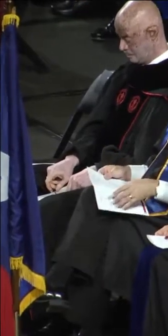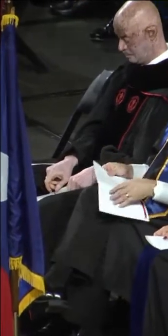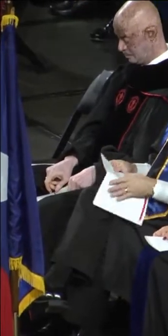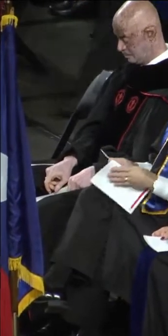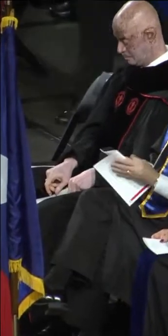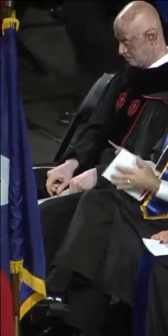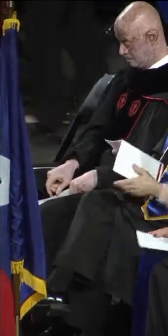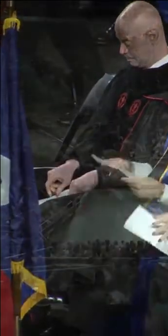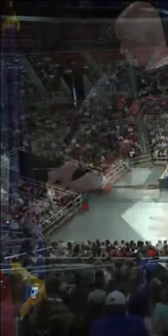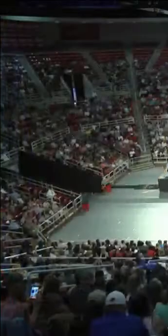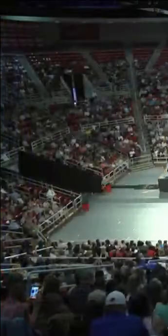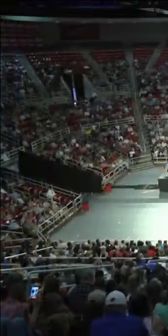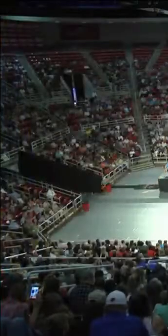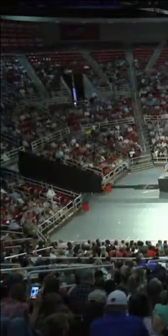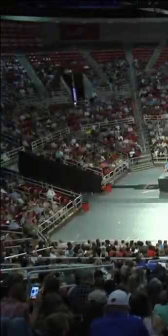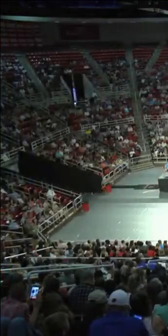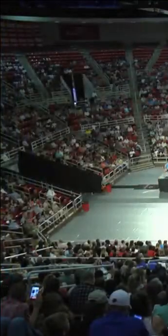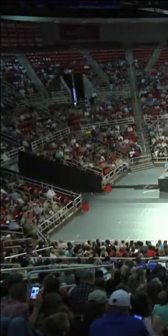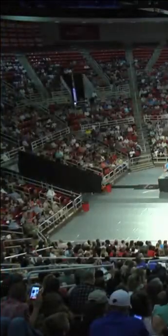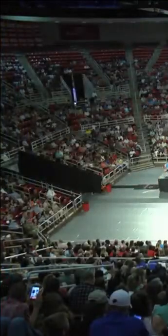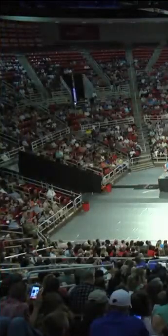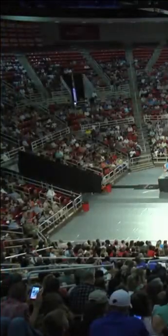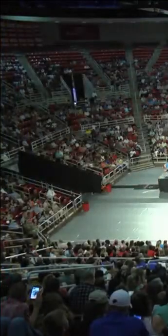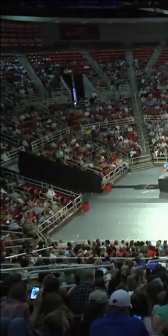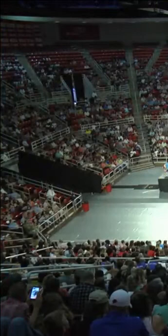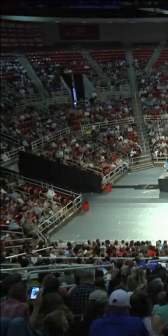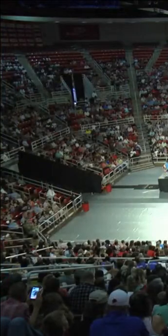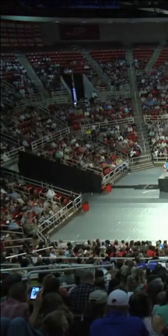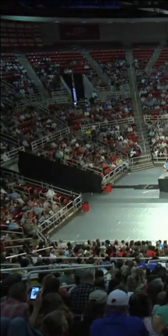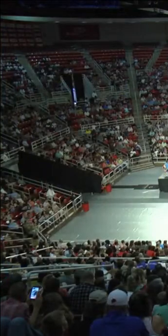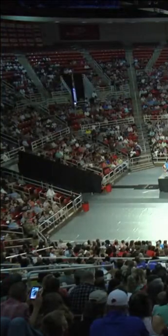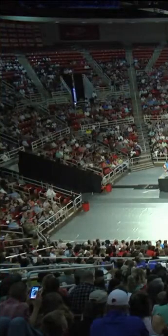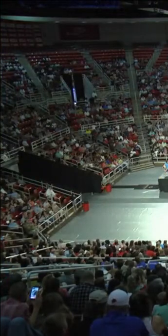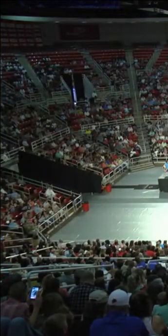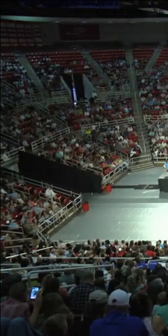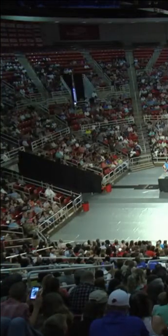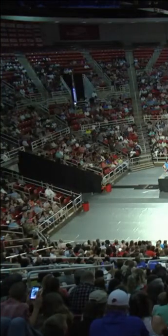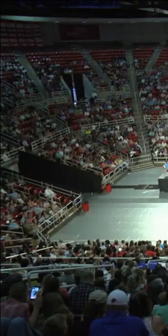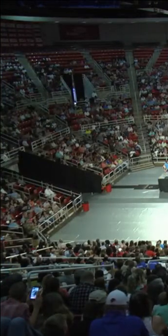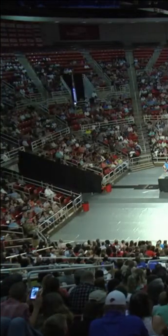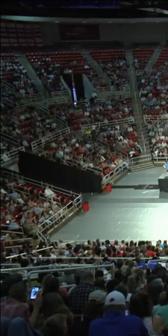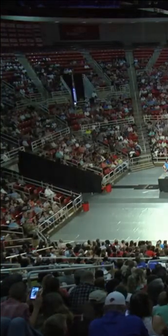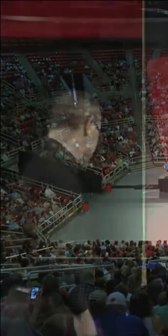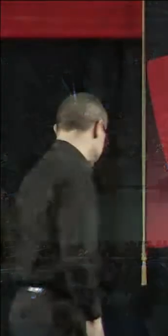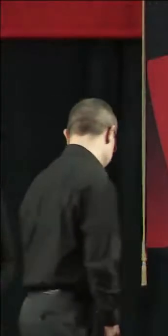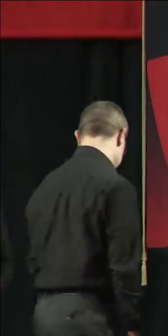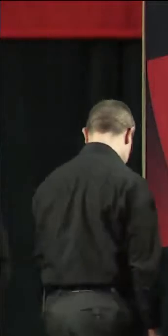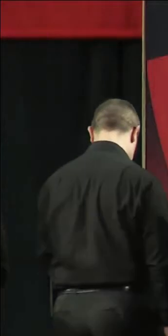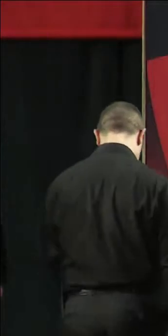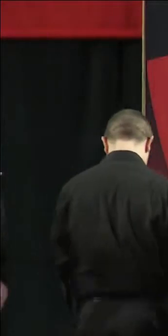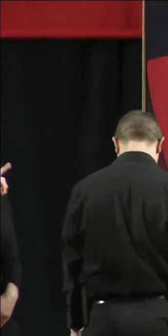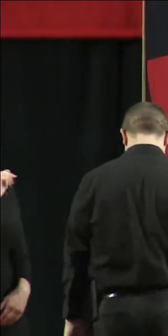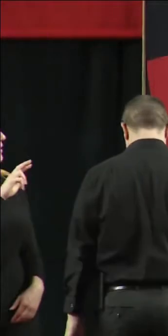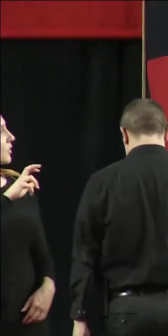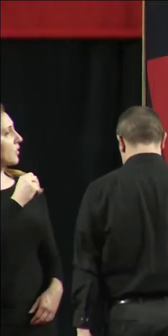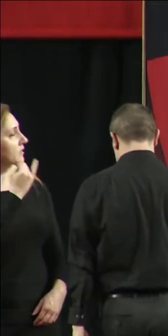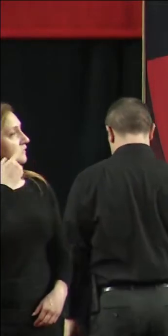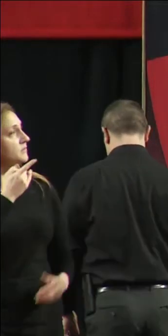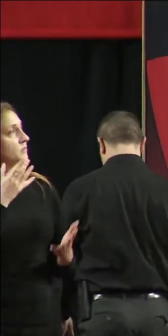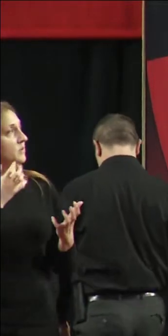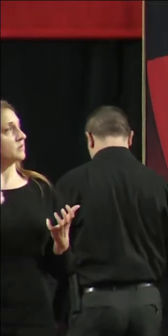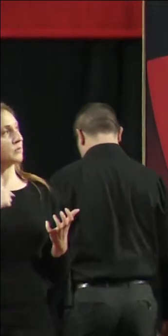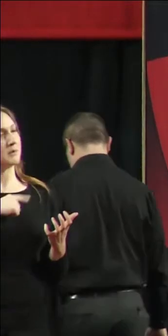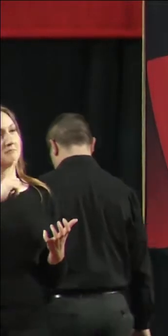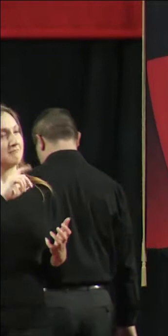Thank you, Lauren, for your reflections on success and Lamar. And Lauren, should you wish it, we